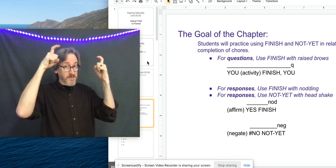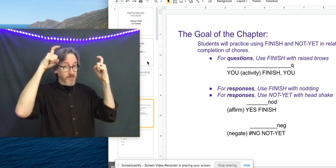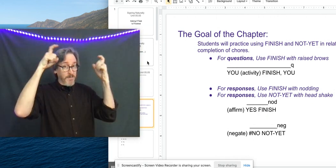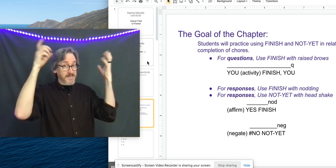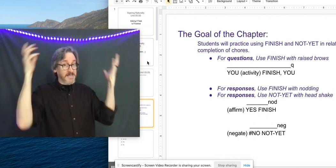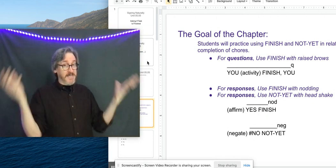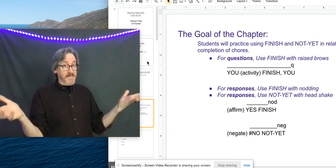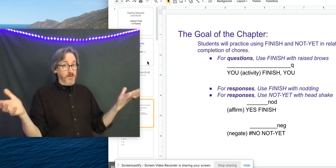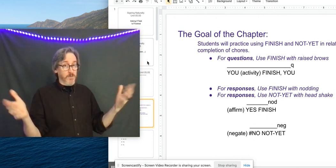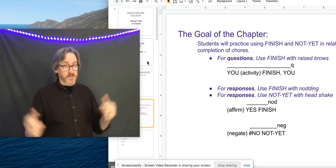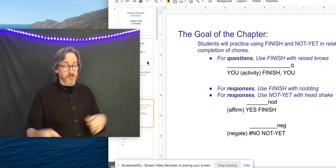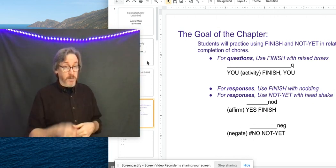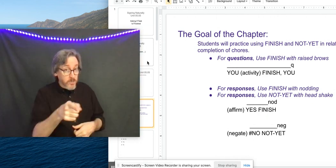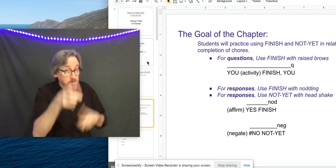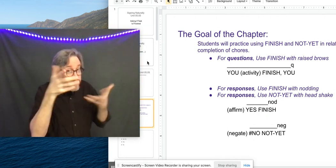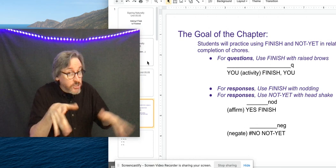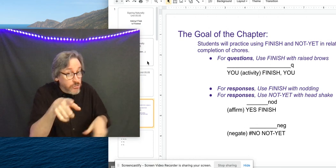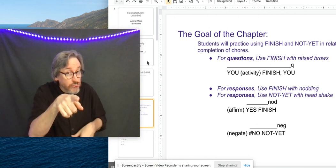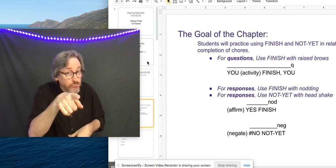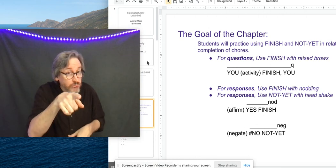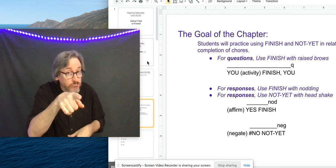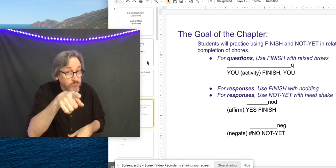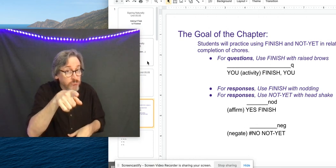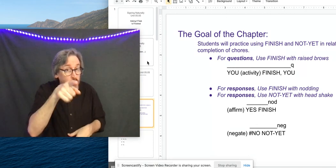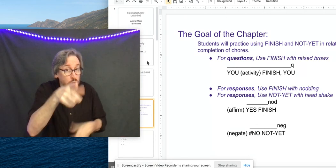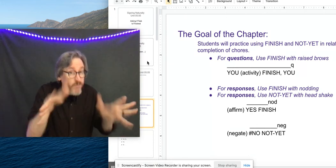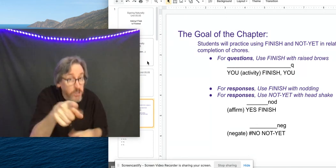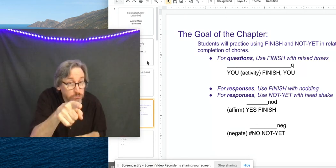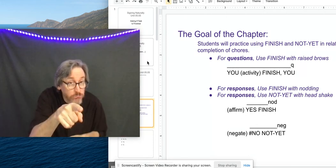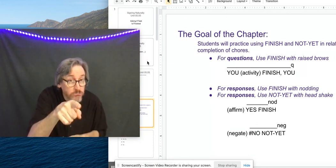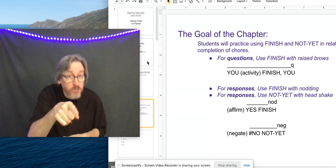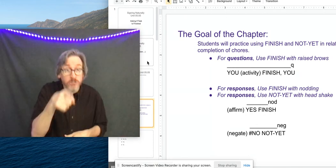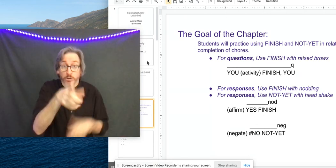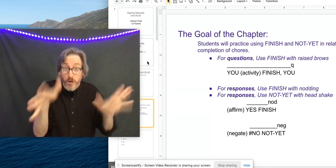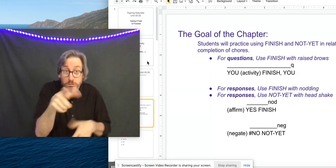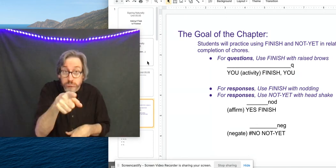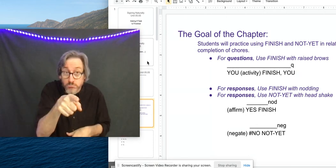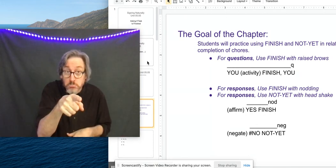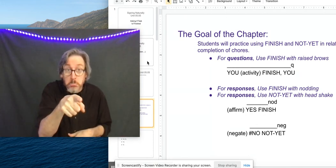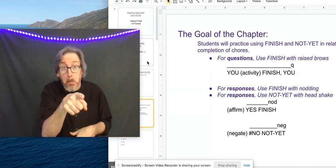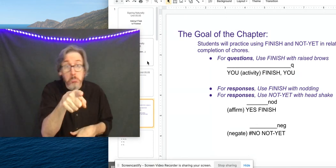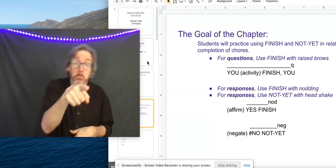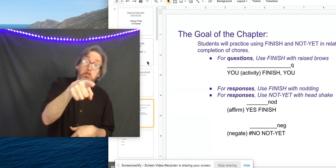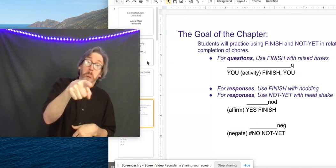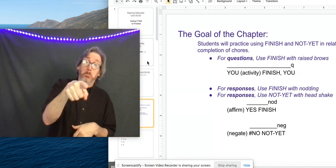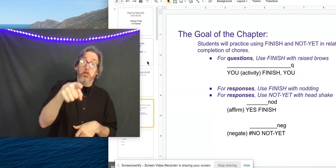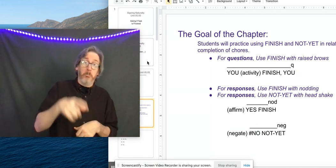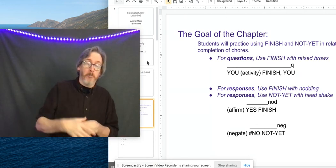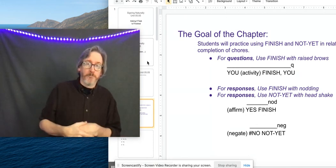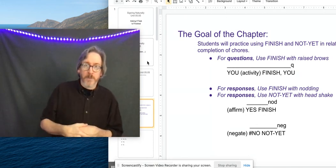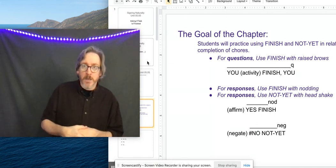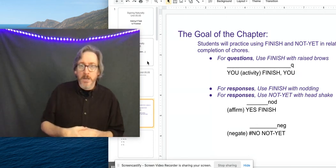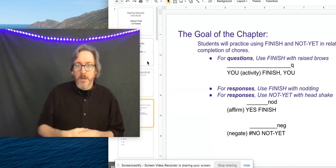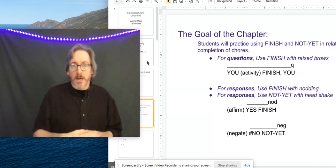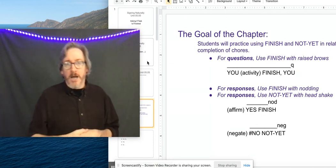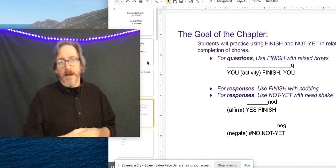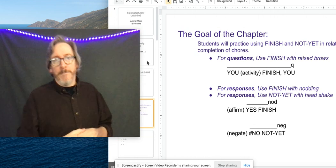and eyebrows are up because it's a yes/no question, right? You finish. You finish.